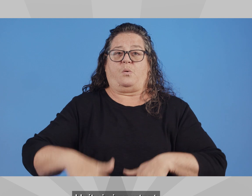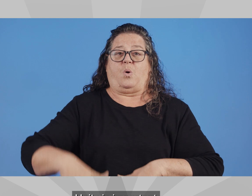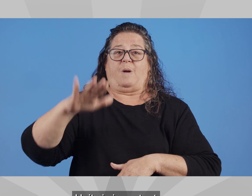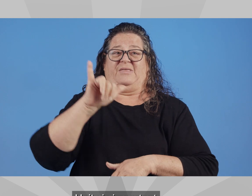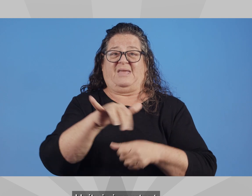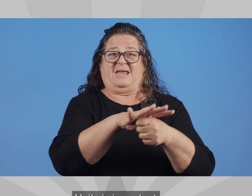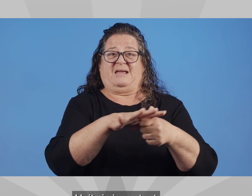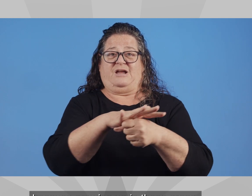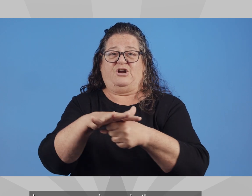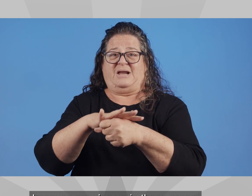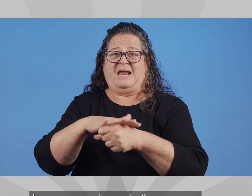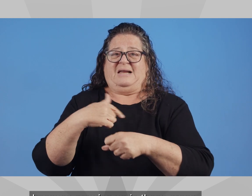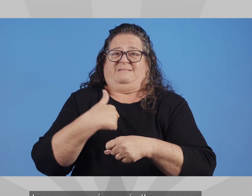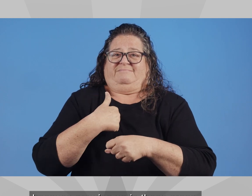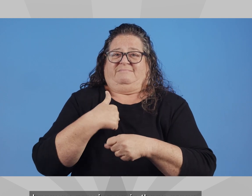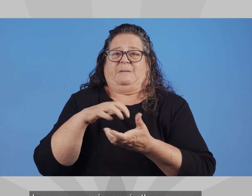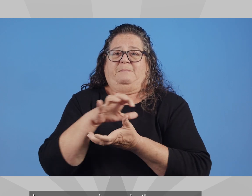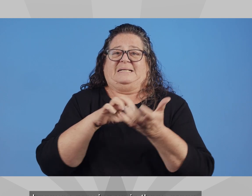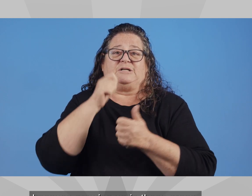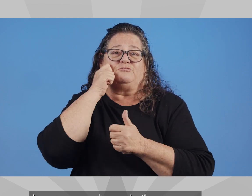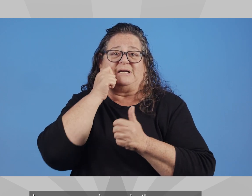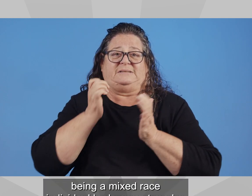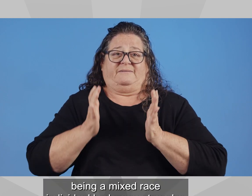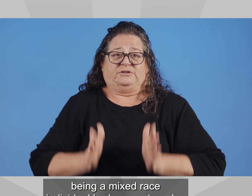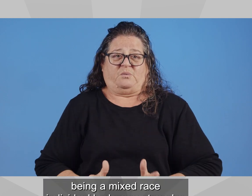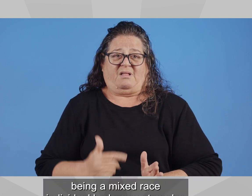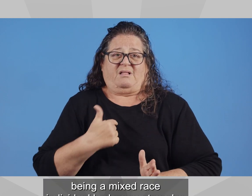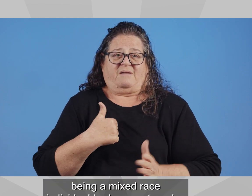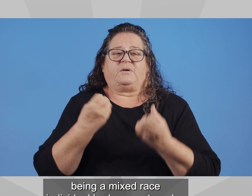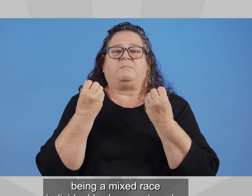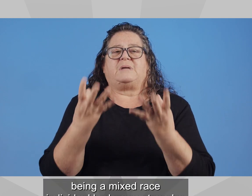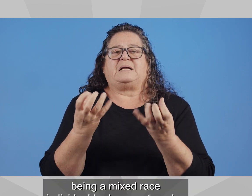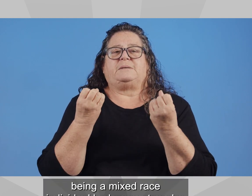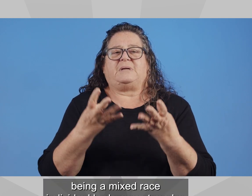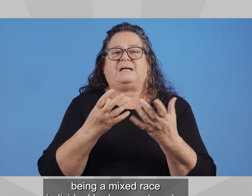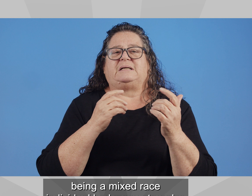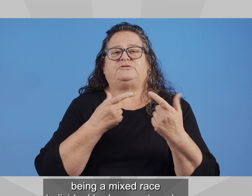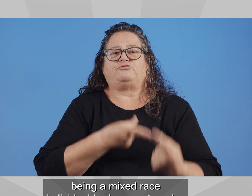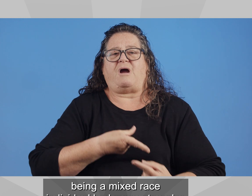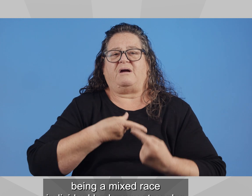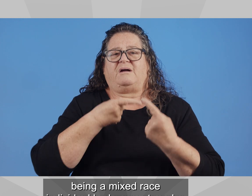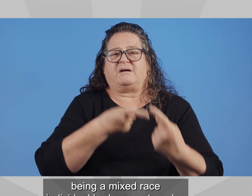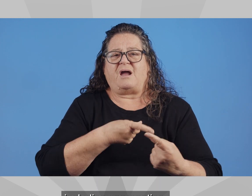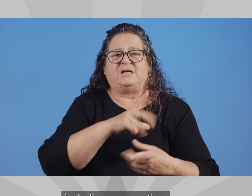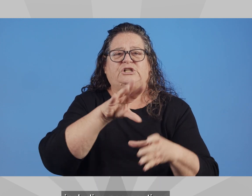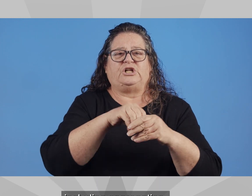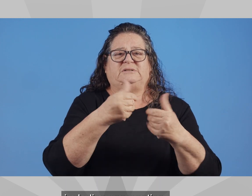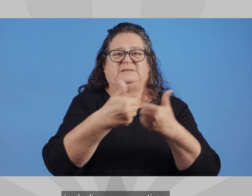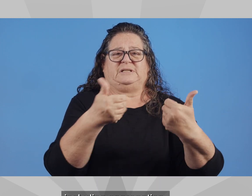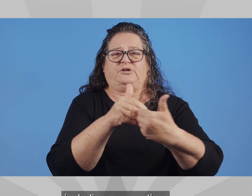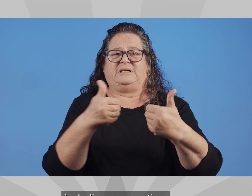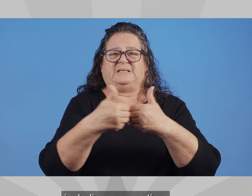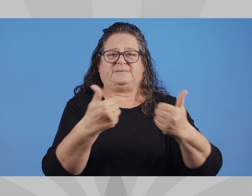Unity is important because growing up in these areas, being a mixed-race individual had many struggles,